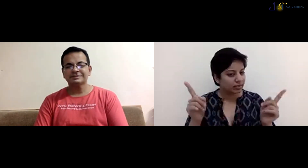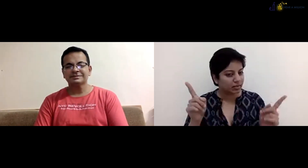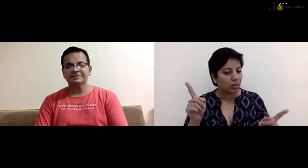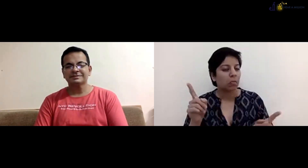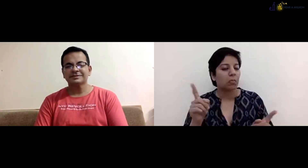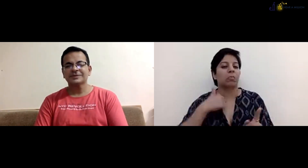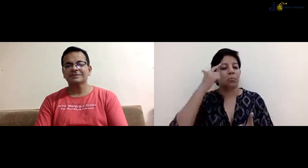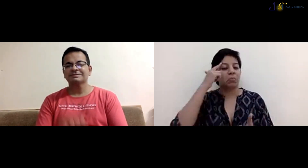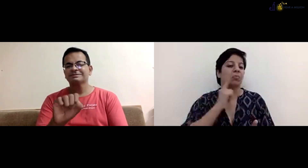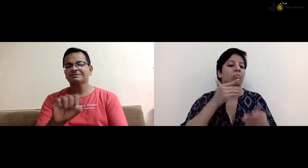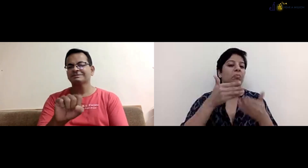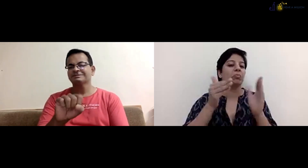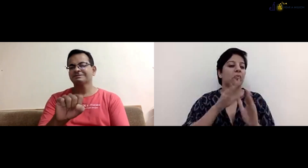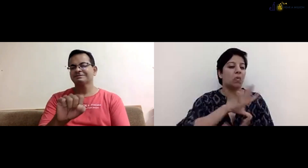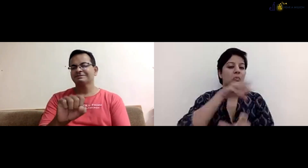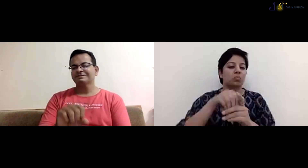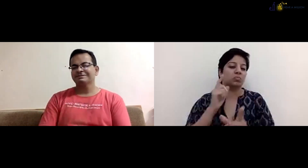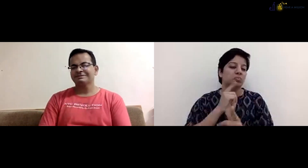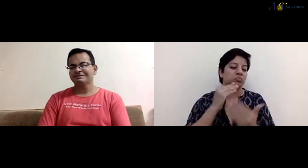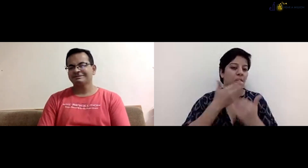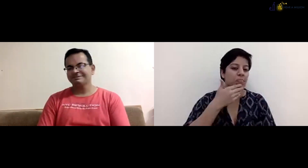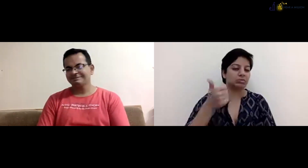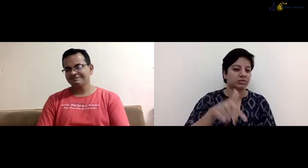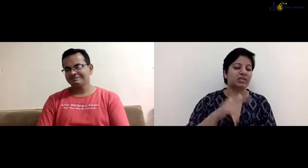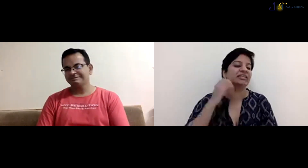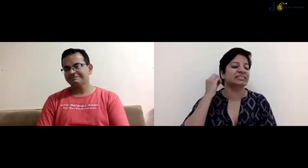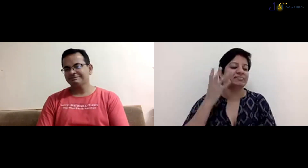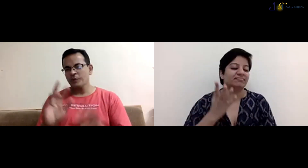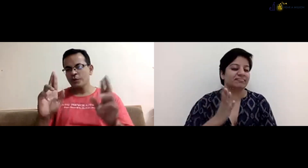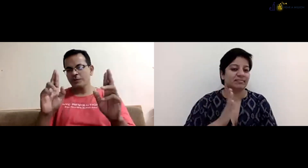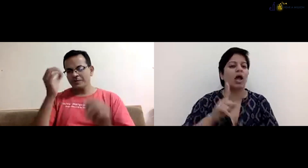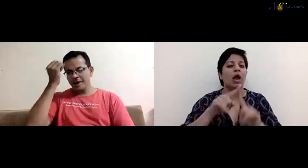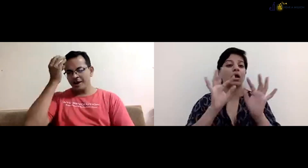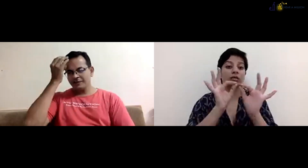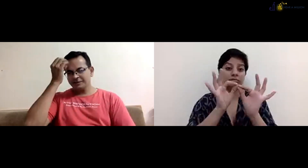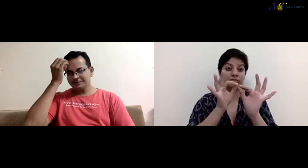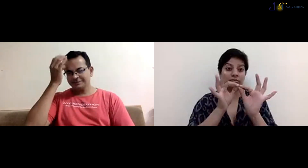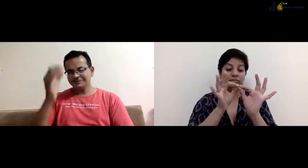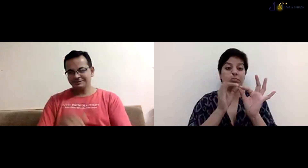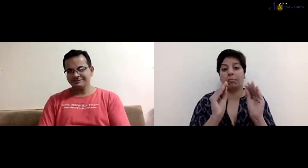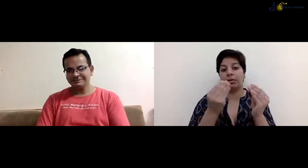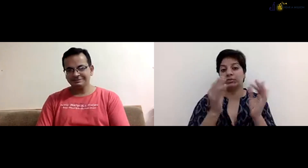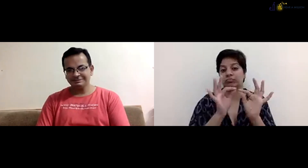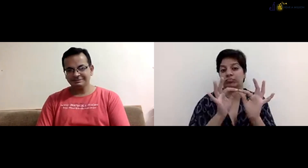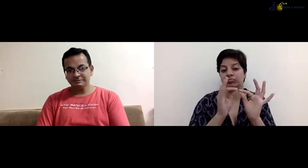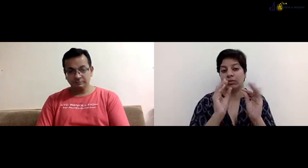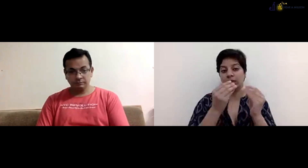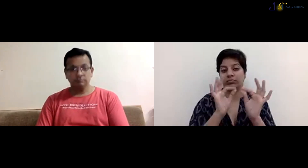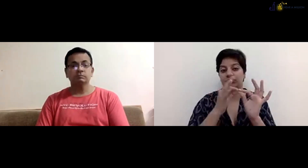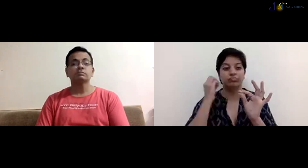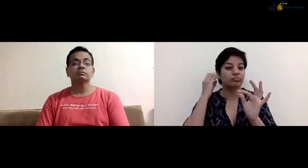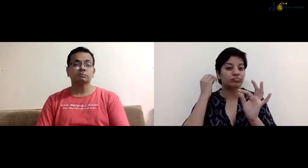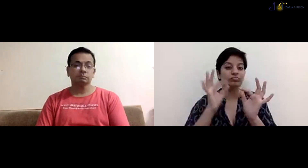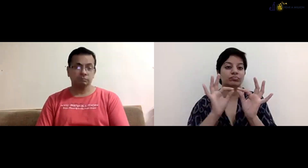They are being patient all the time and accepting all of the wrong things. Yeah, you're right.